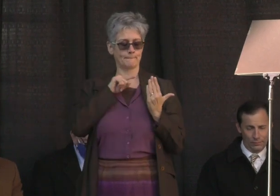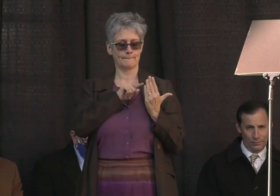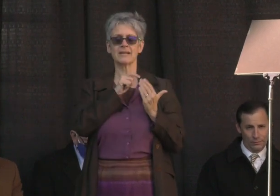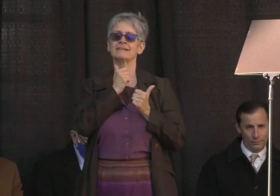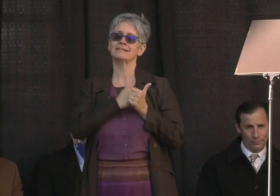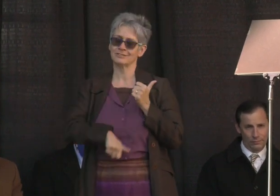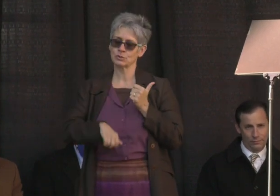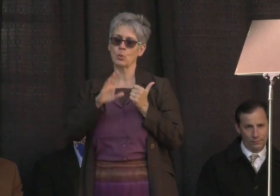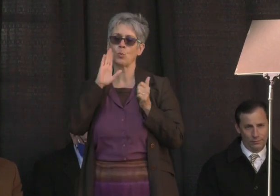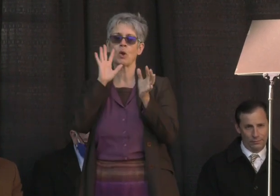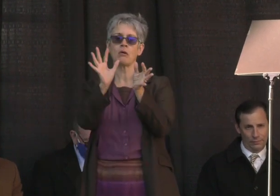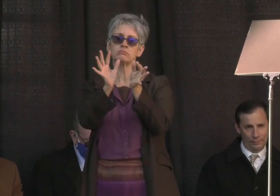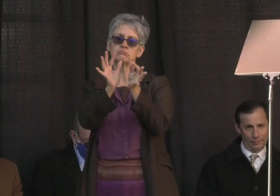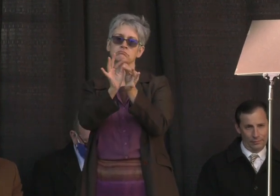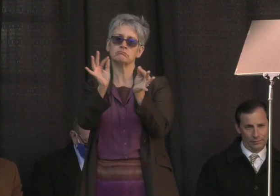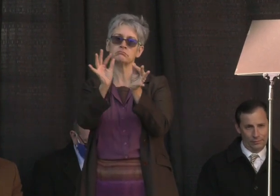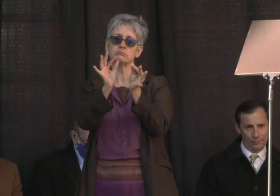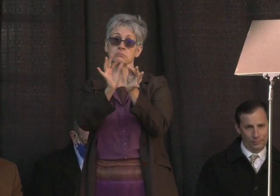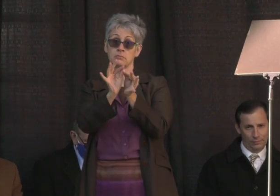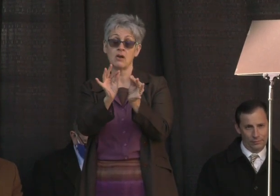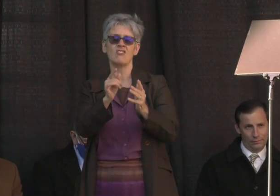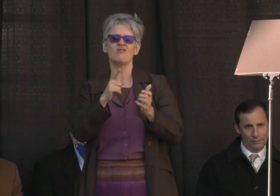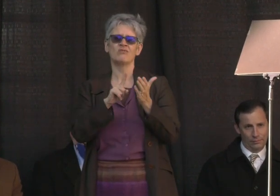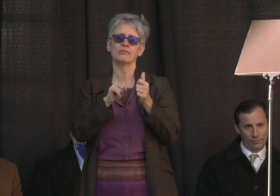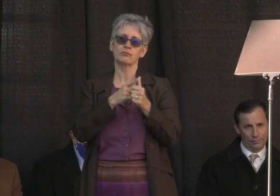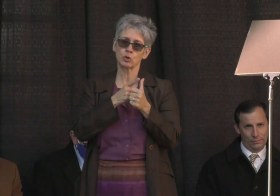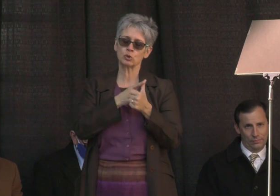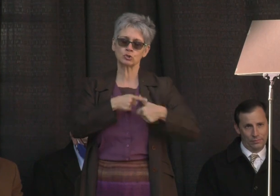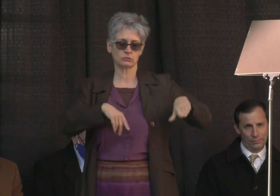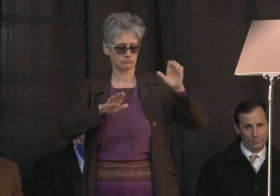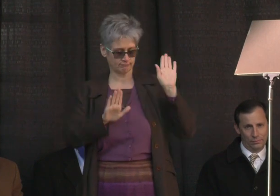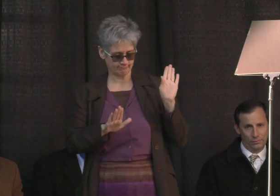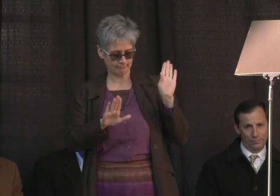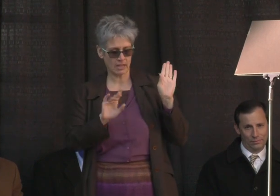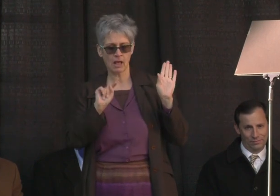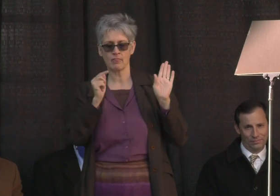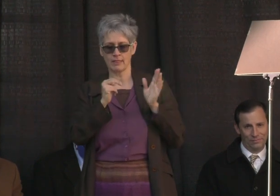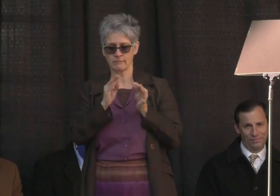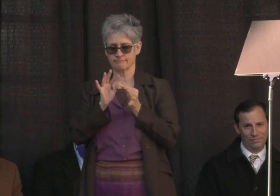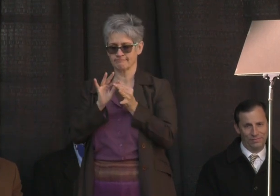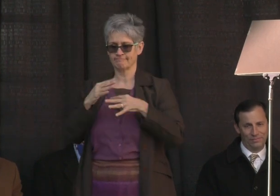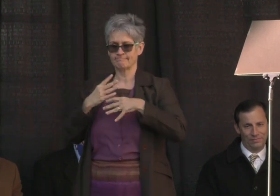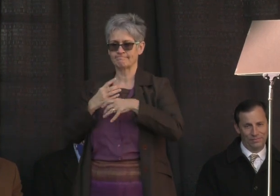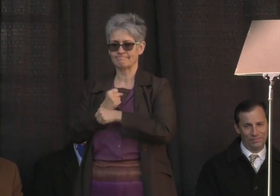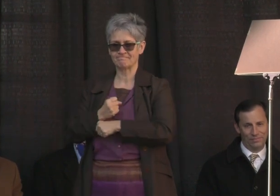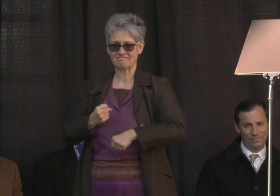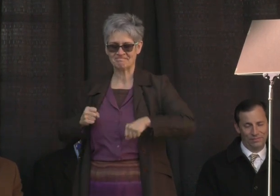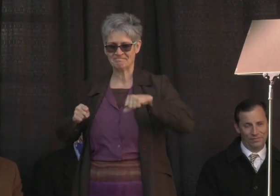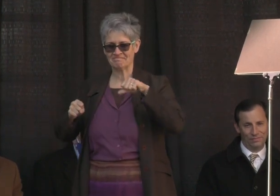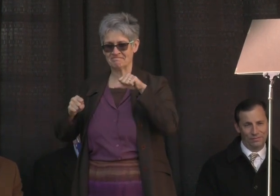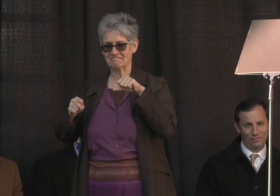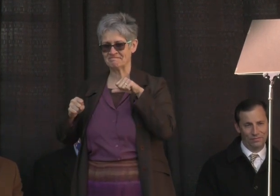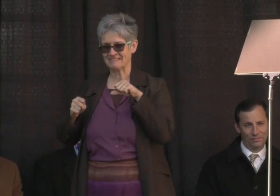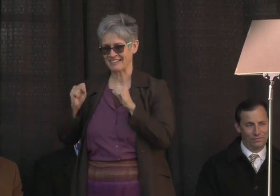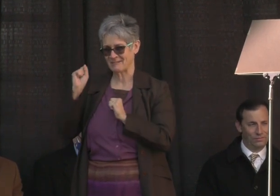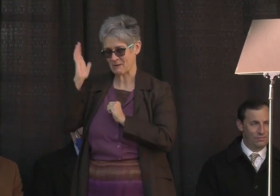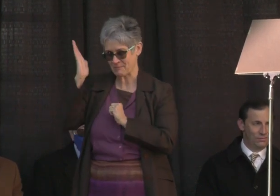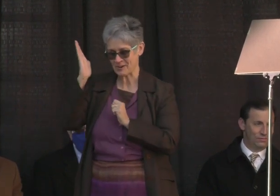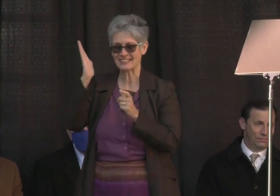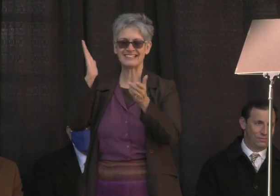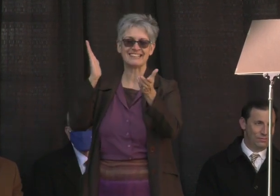will offer brief remarks after being sworn in. So, Dr. Bussells, yes. Now, first